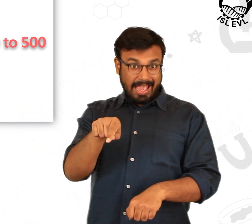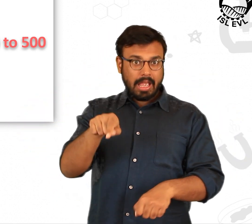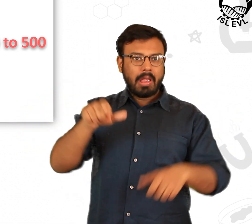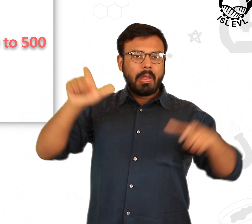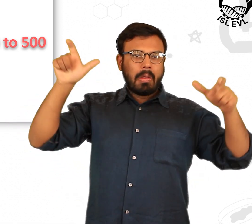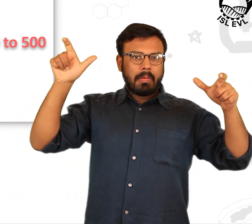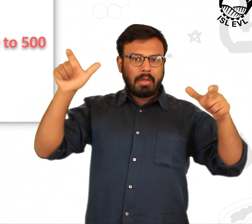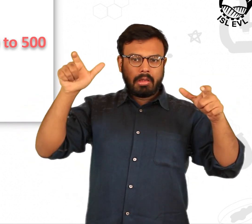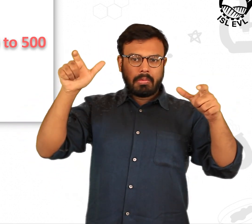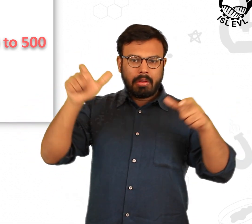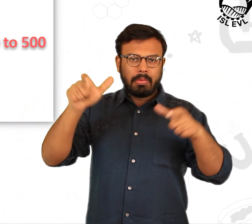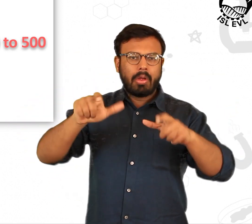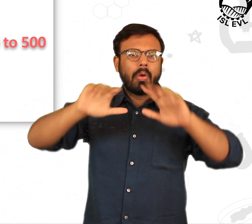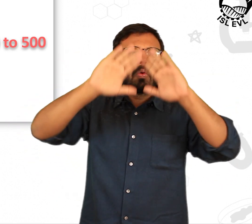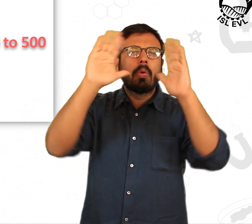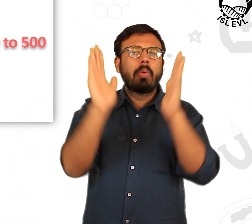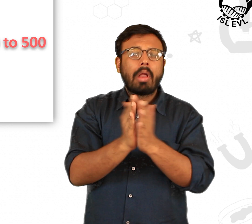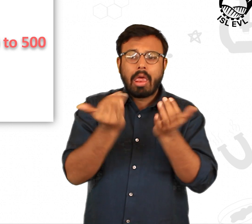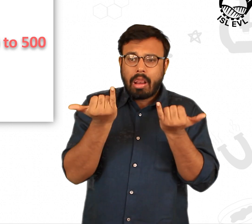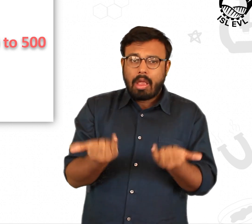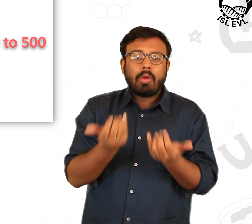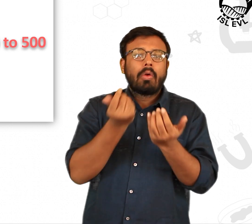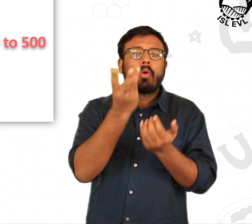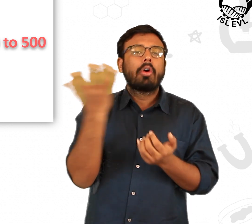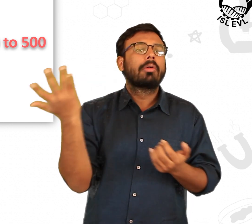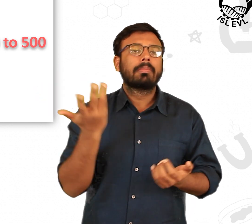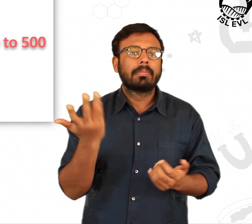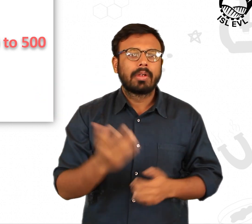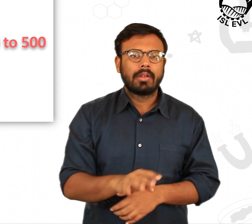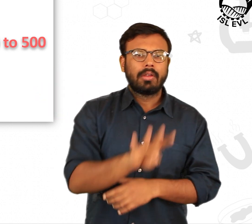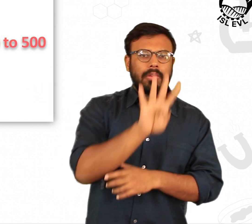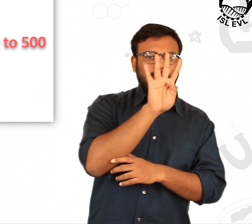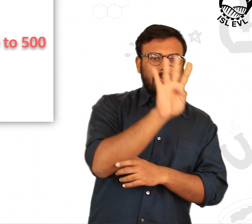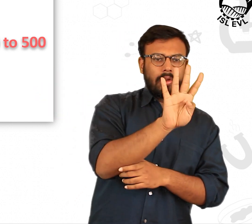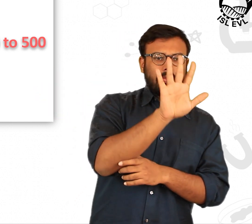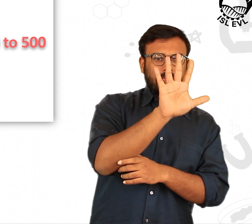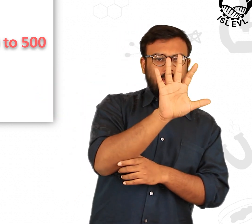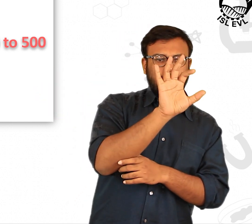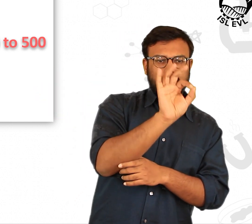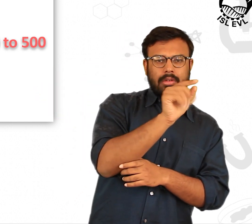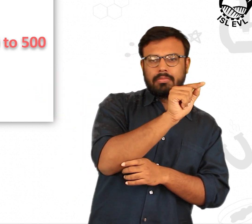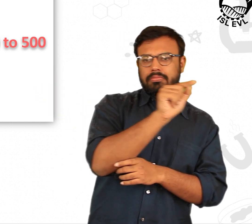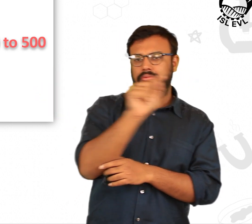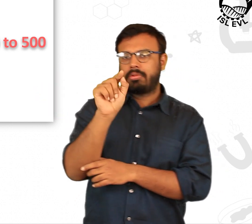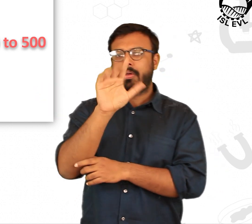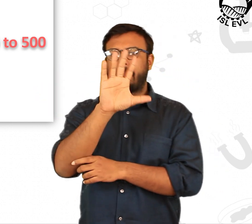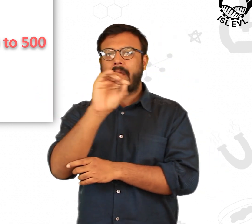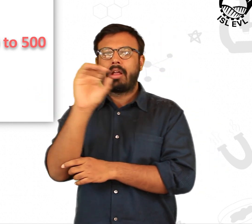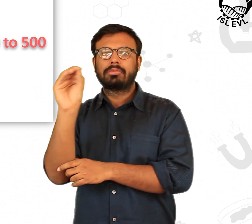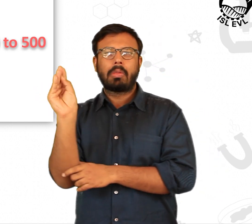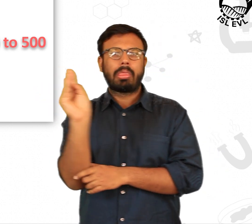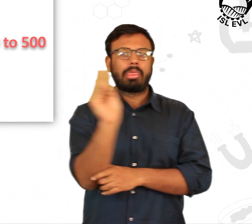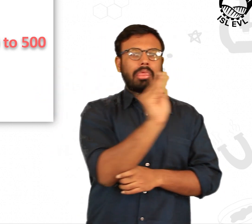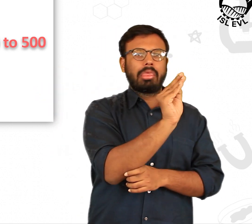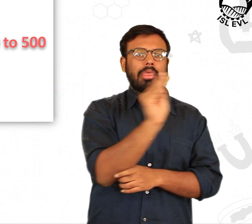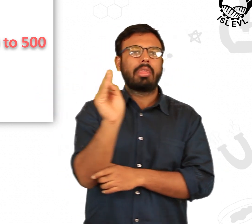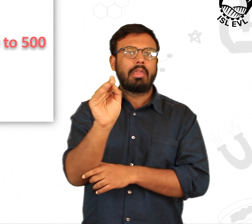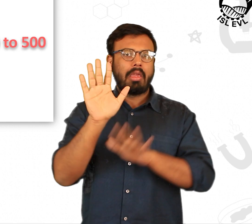leopards? There are only 450 to 500 individual snow leopards left.